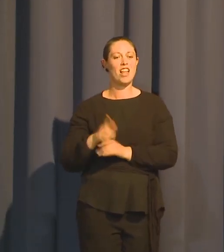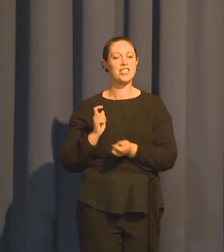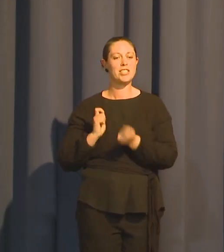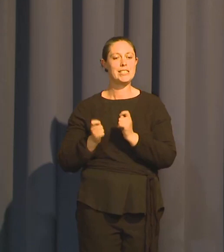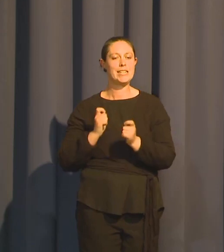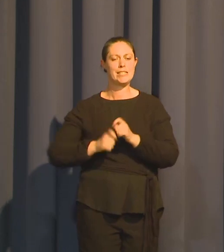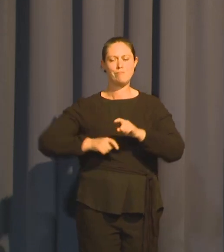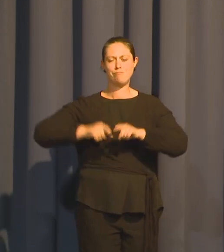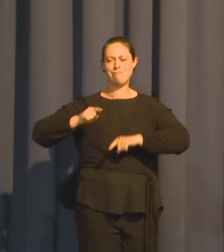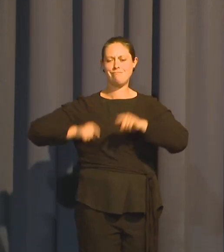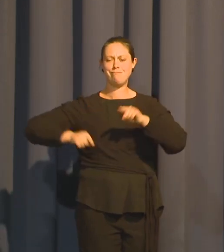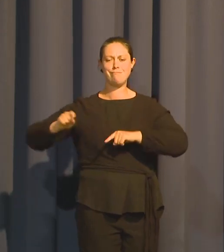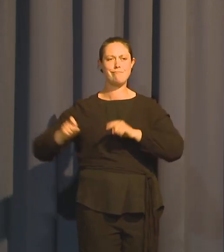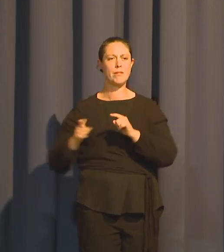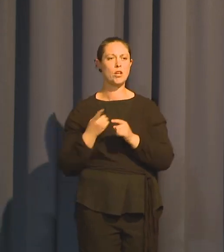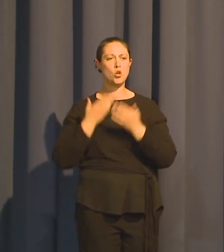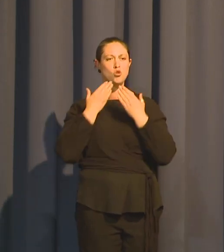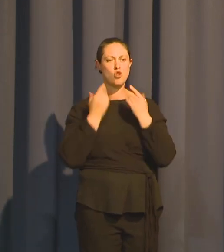in those results.